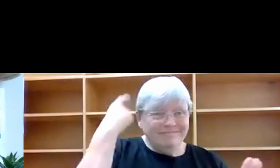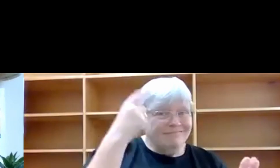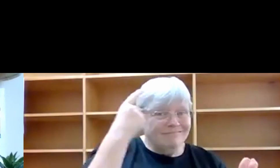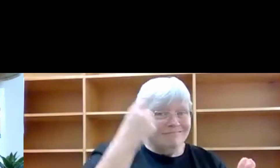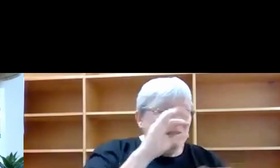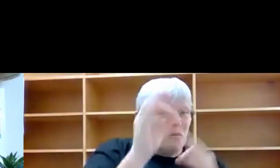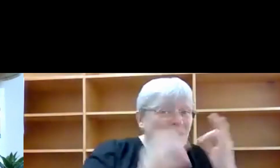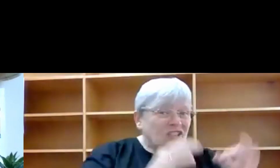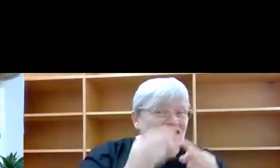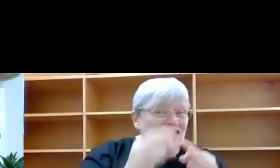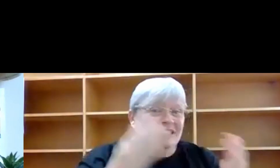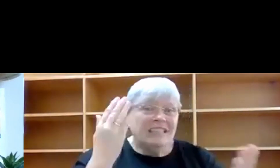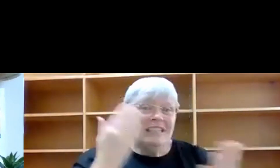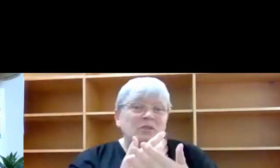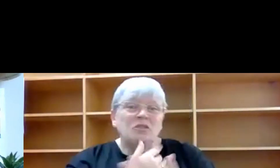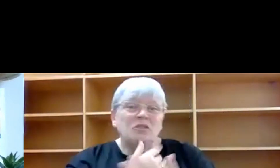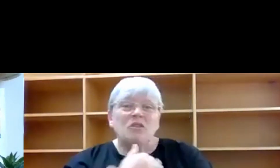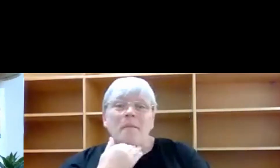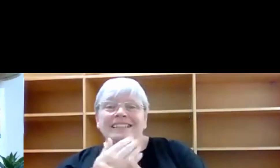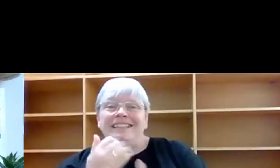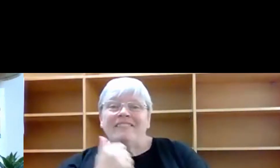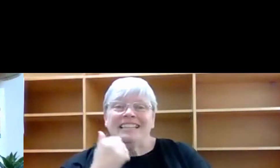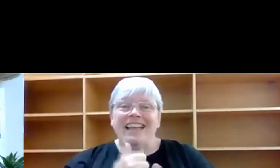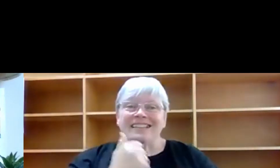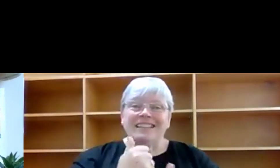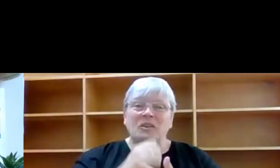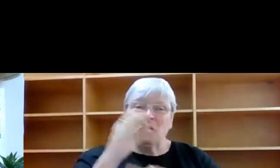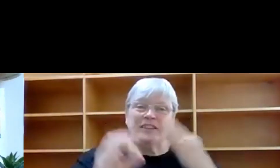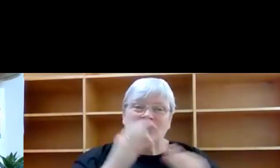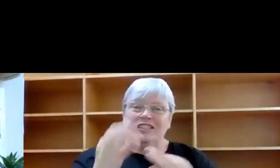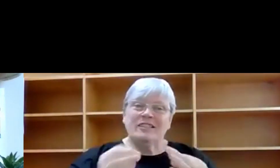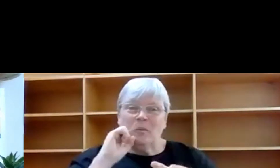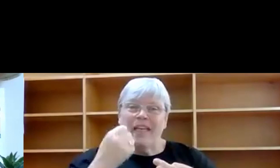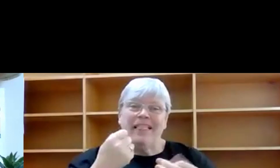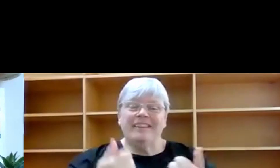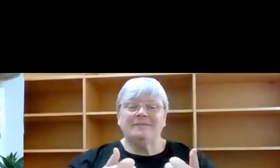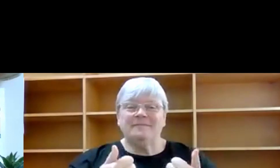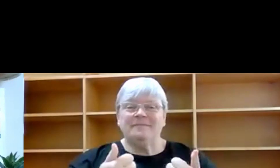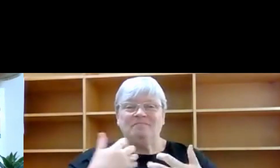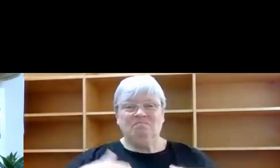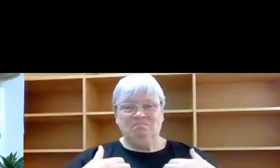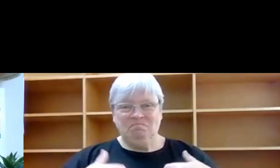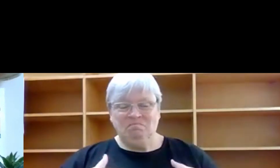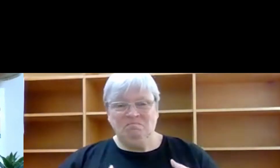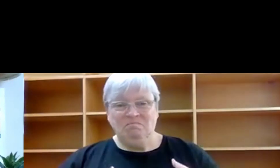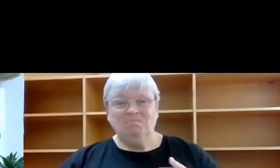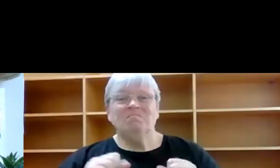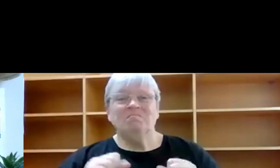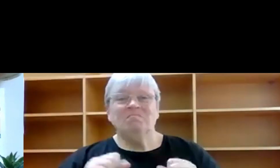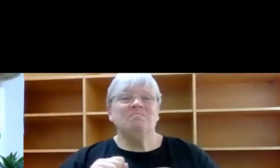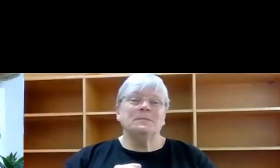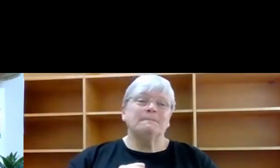you're going to have something fantastic to put to us both. Really looking forward to your participation in the